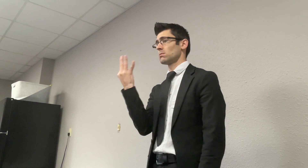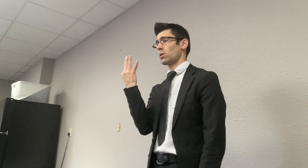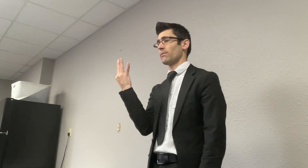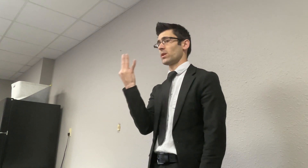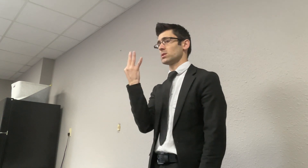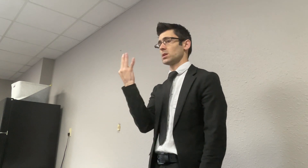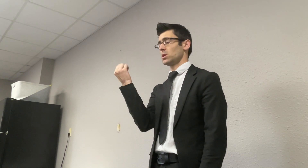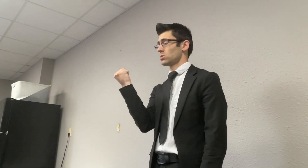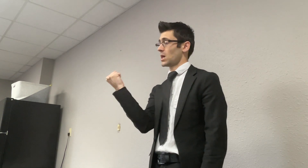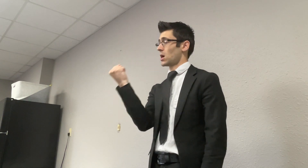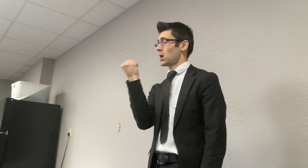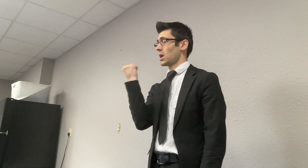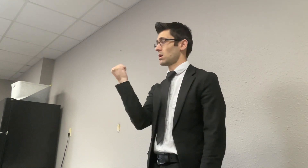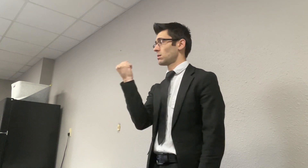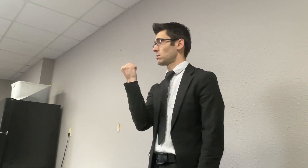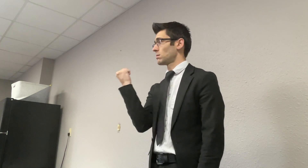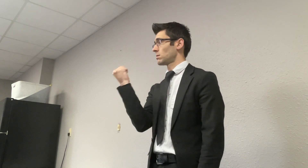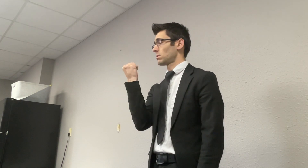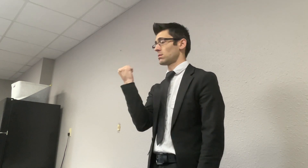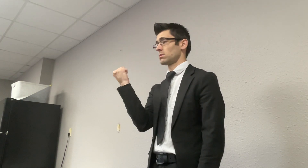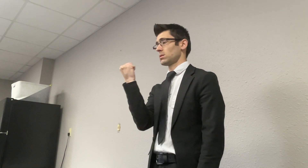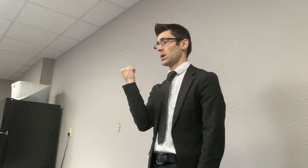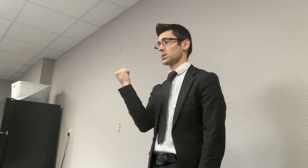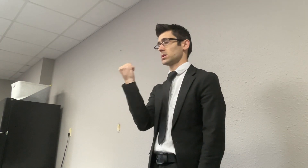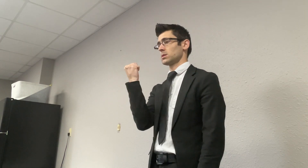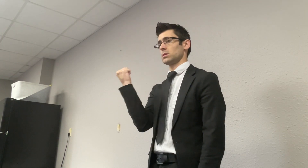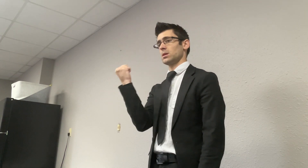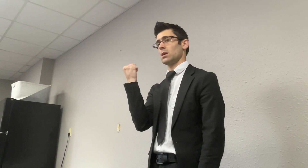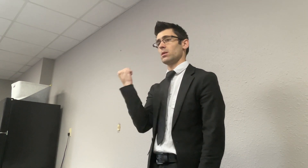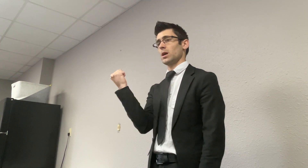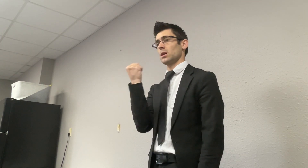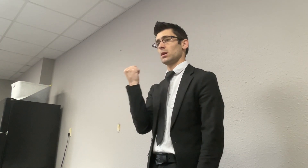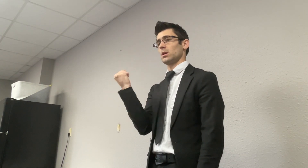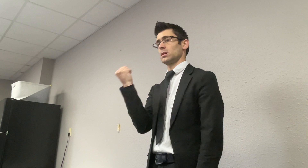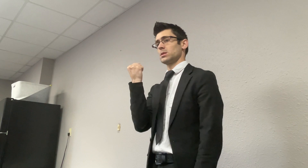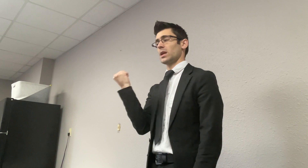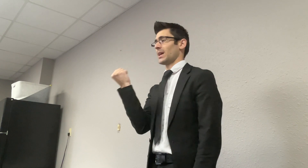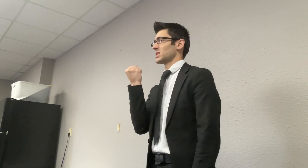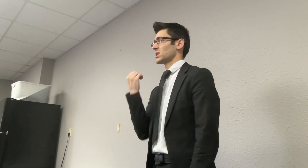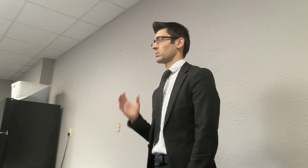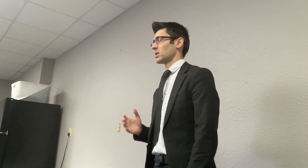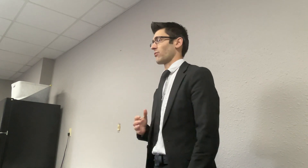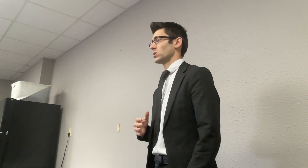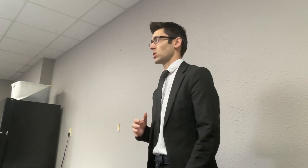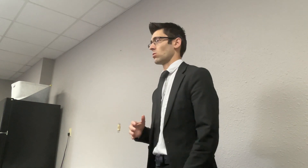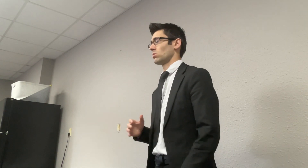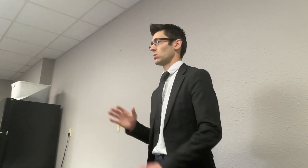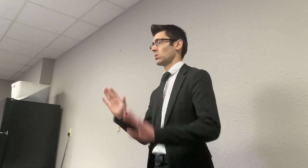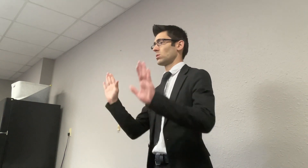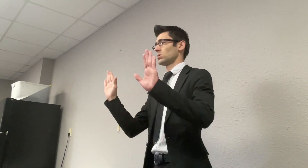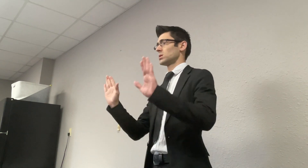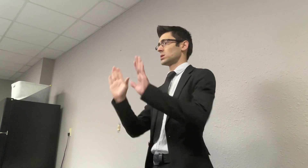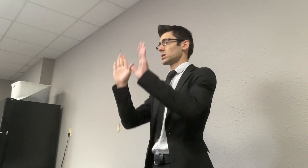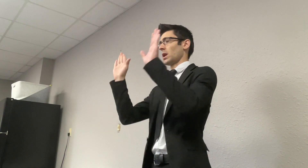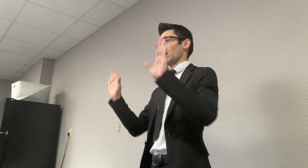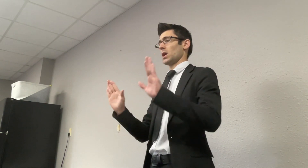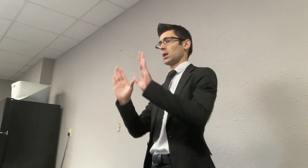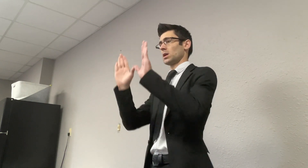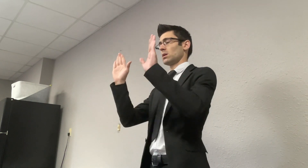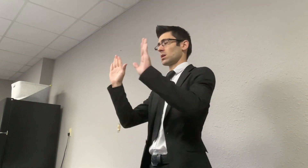palm facing you, Saturday, S, Saturday. Sunday is a little bit different too. Sunday. Okay,